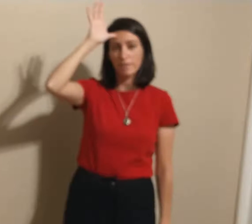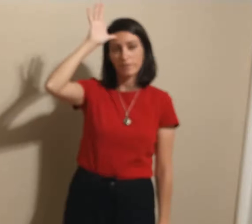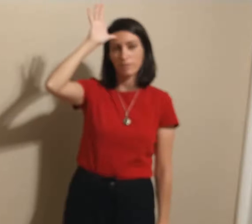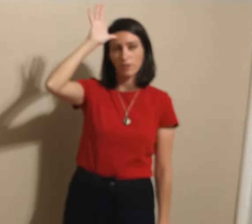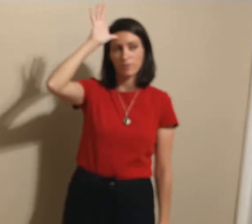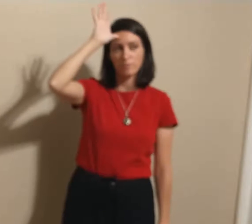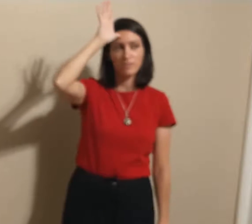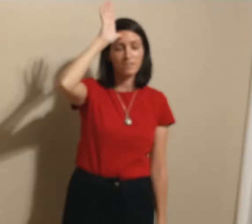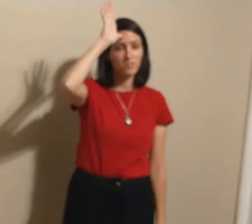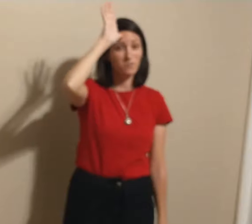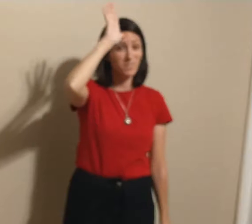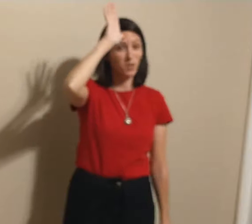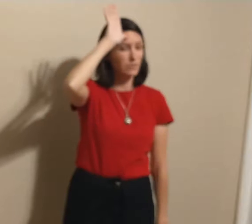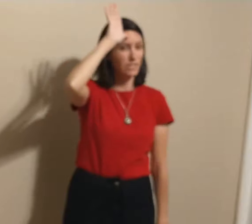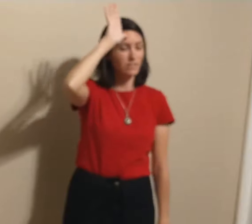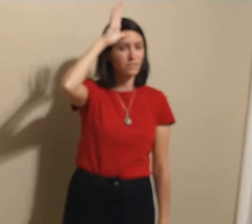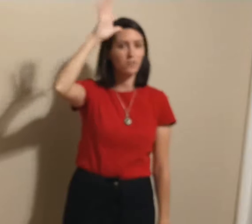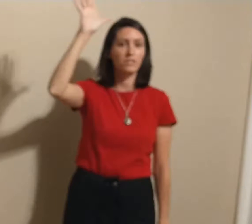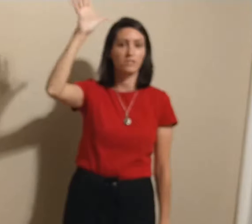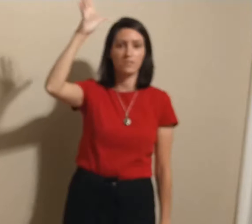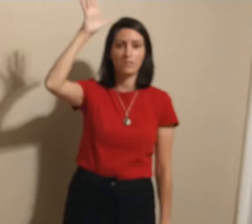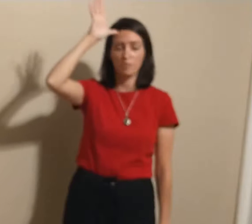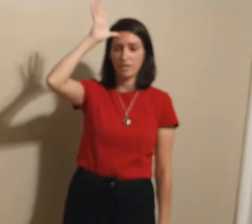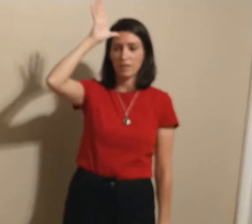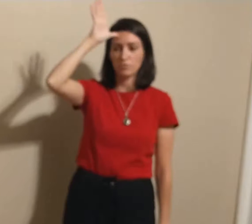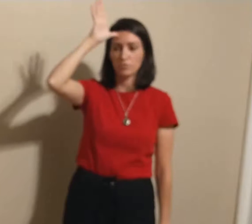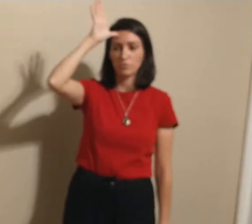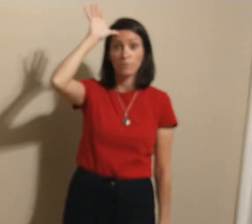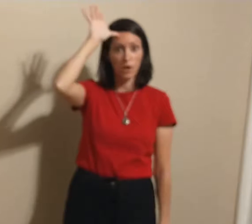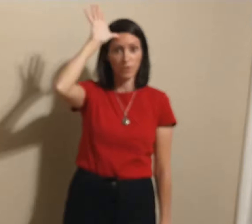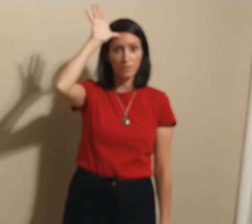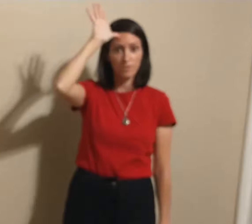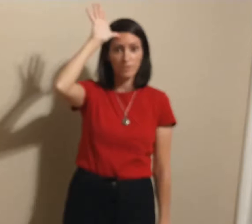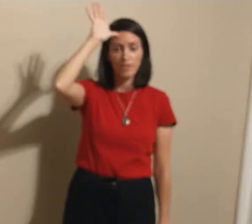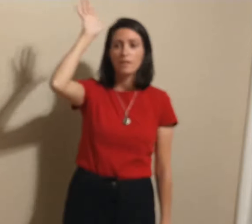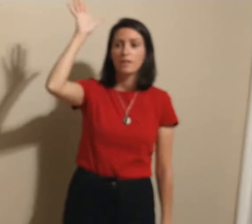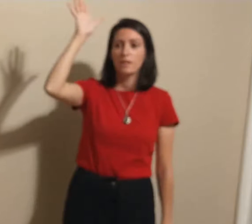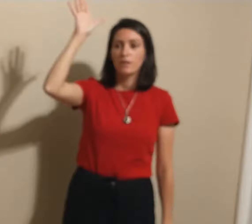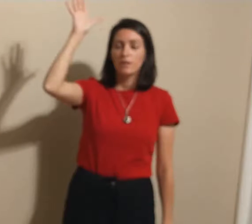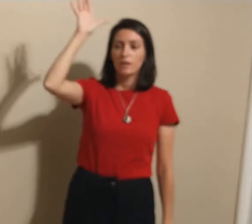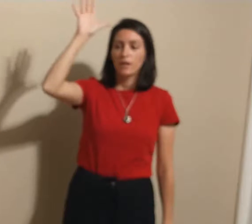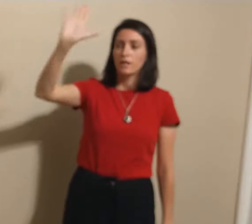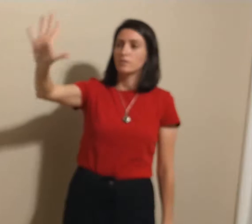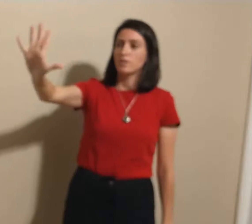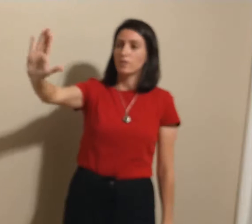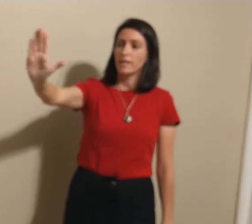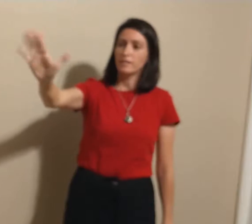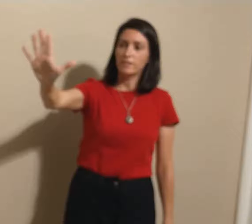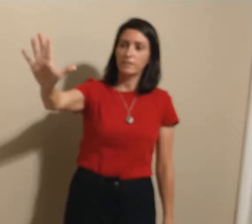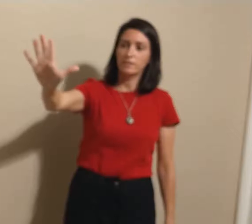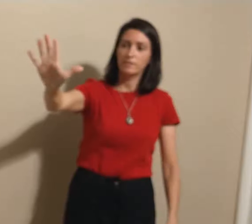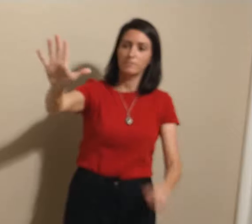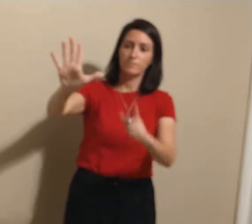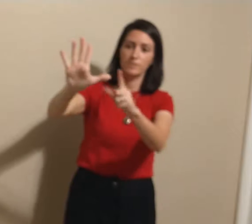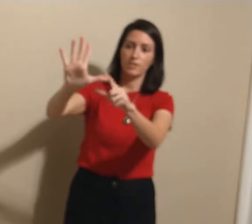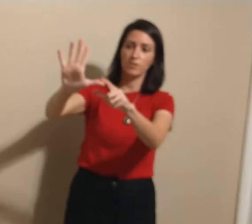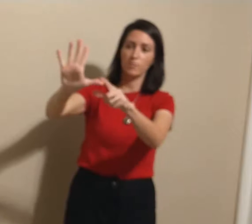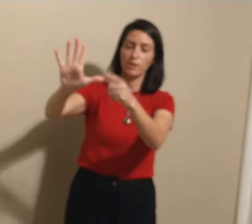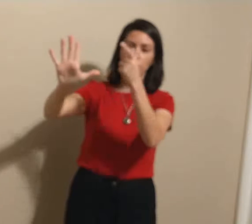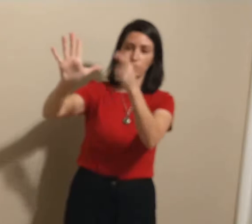Heavenly Father because it's really complicated, so I just dumb it down to Father. You take your hand, take your thumb out, and your